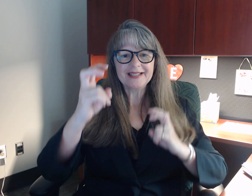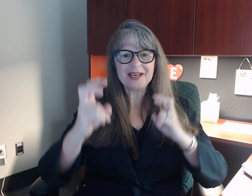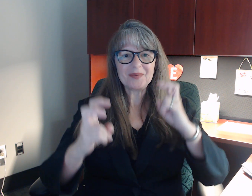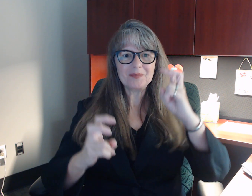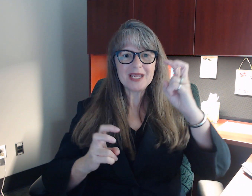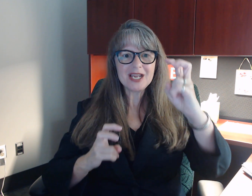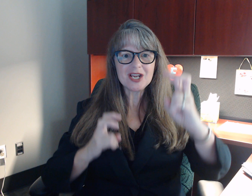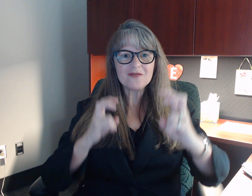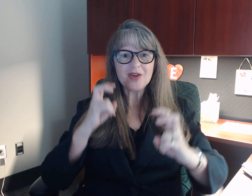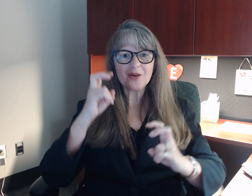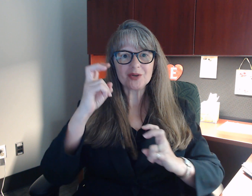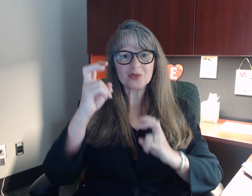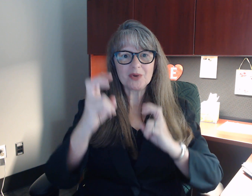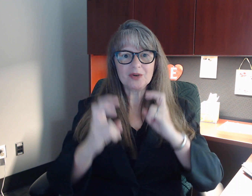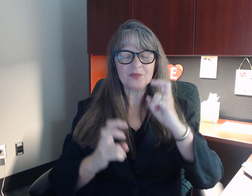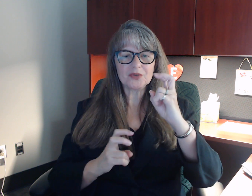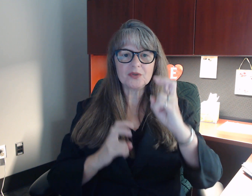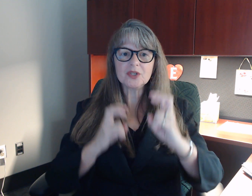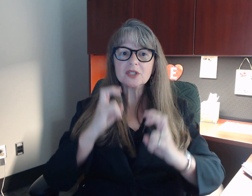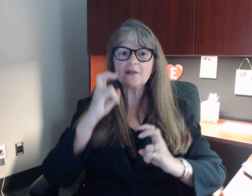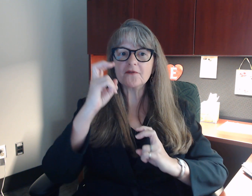a big Ferris wheel. So this is the fair.